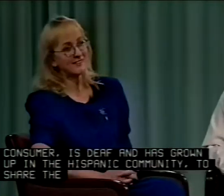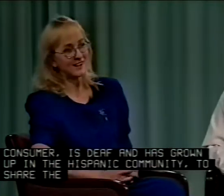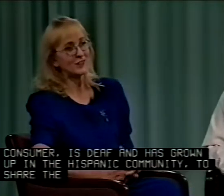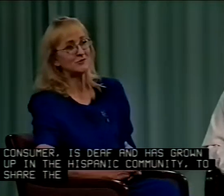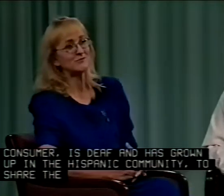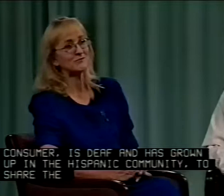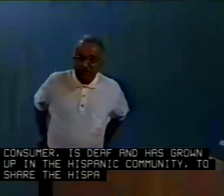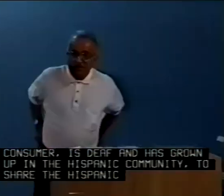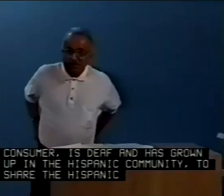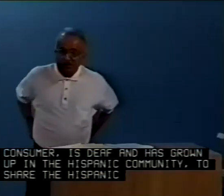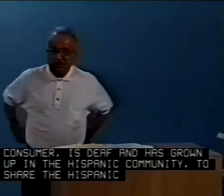Thank you.